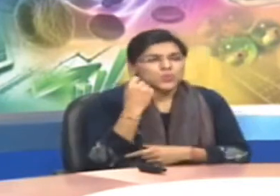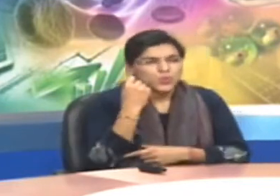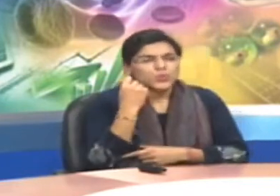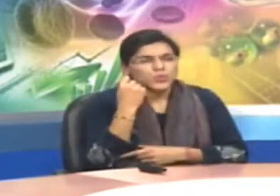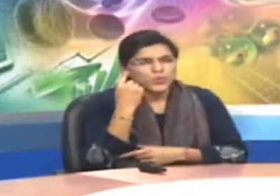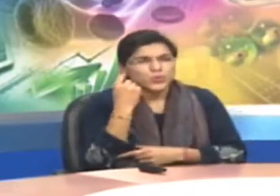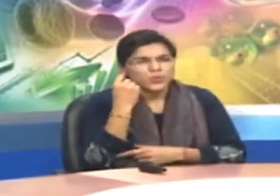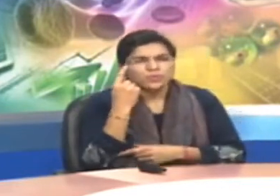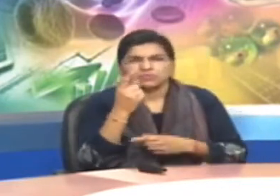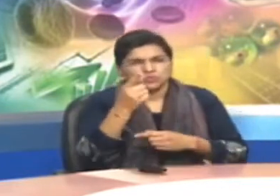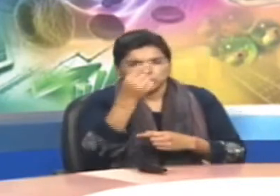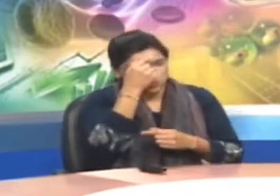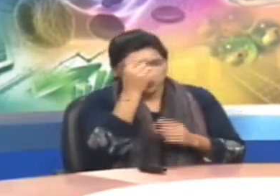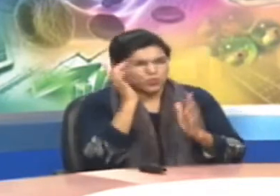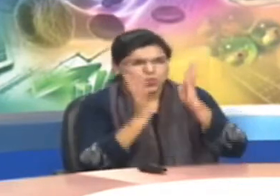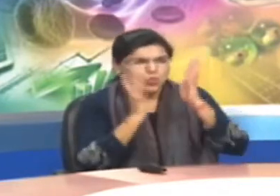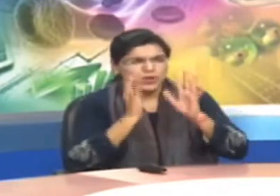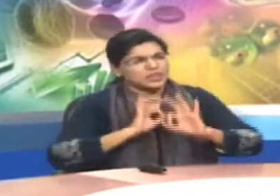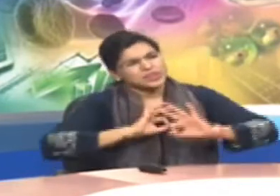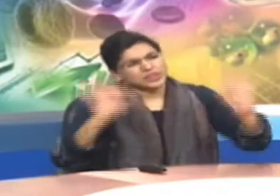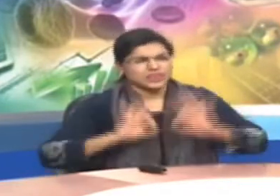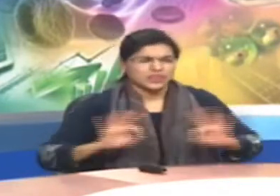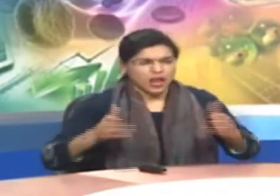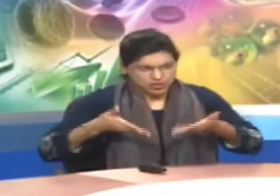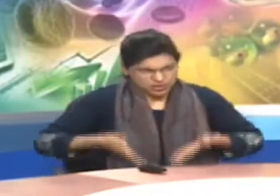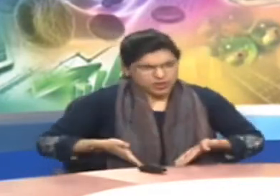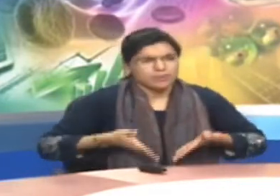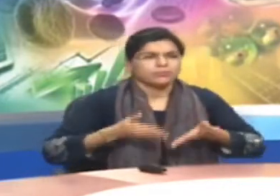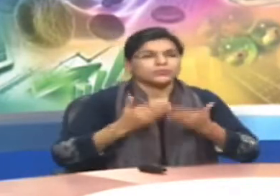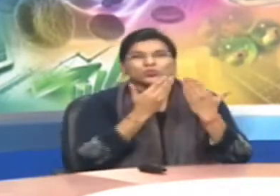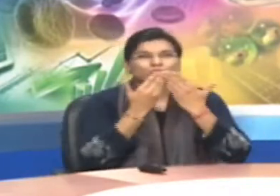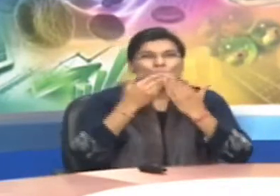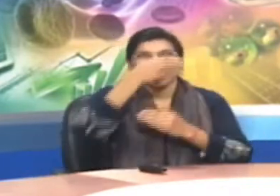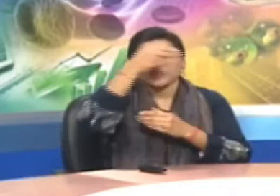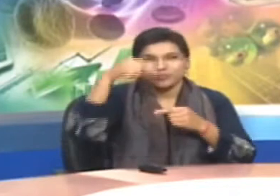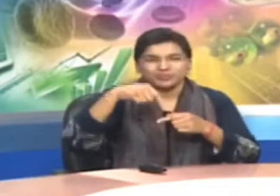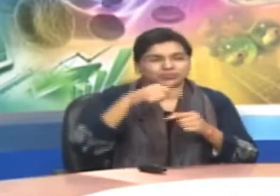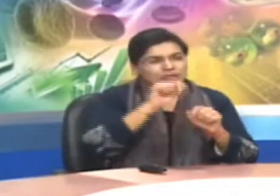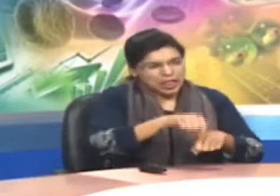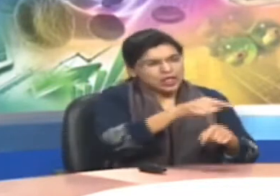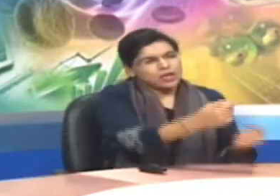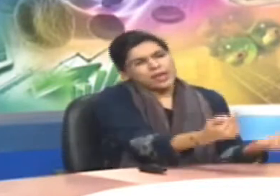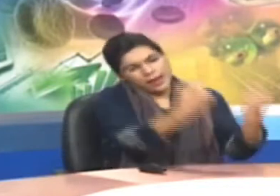and promised to take special care